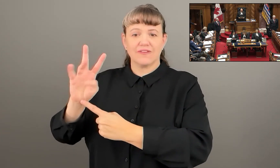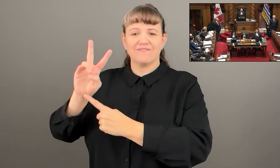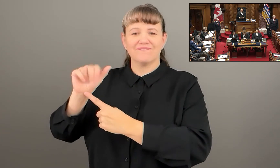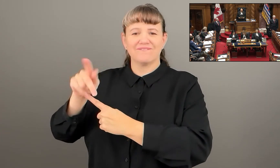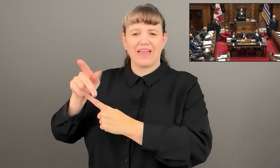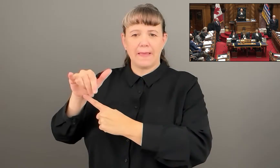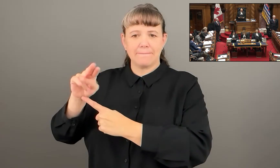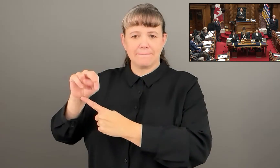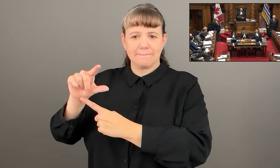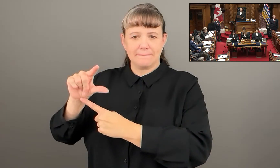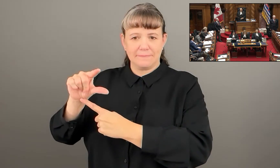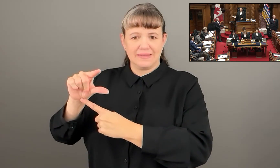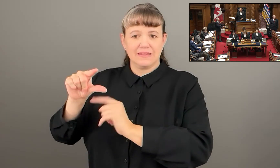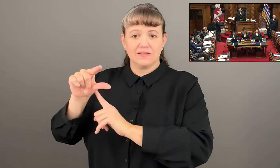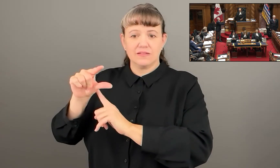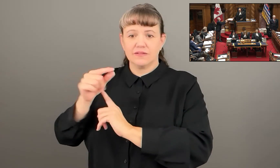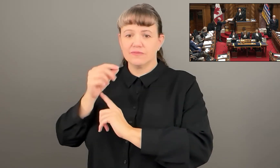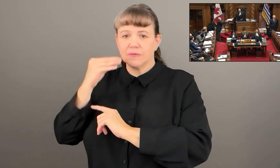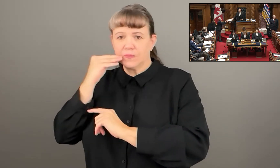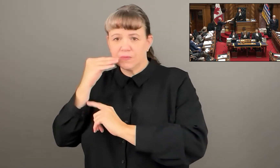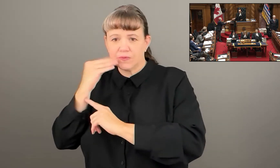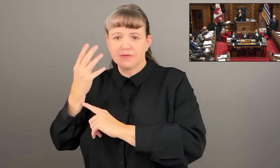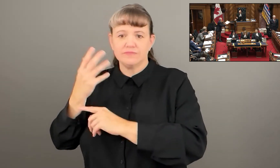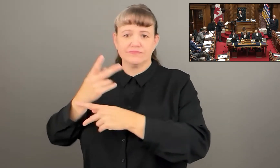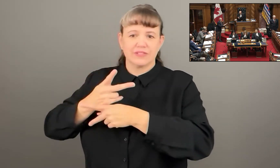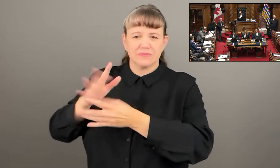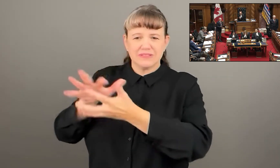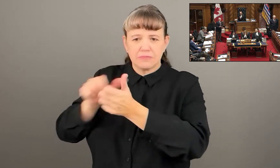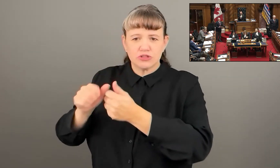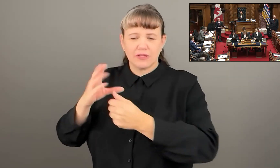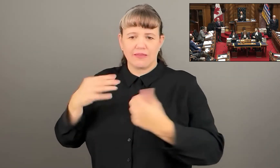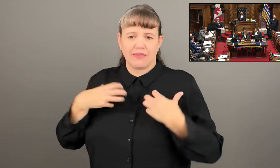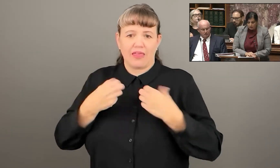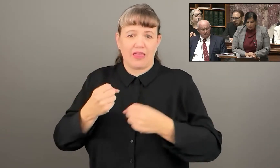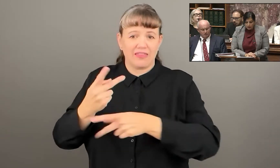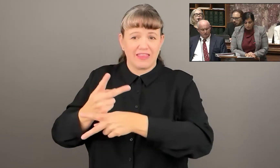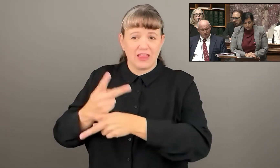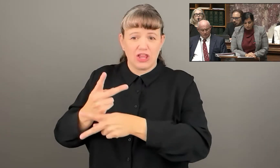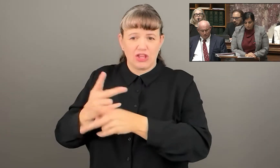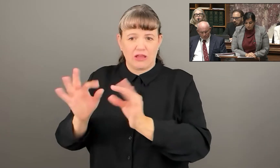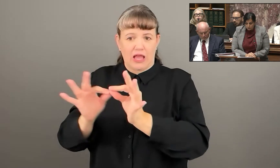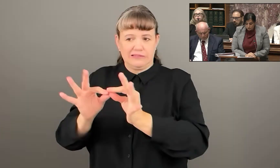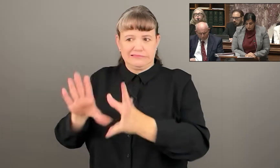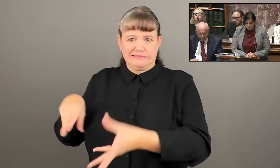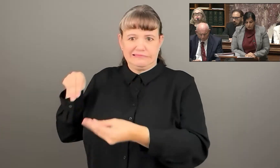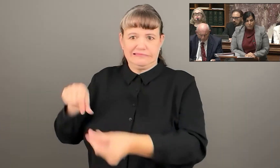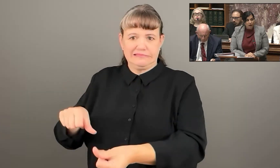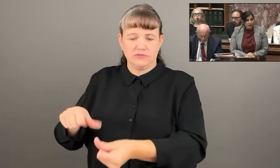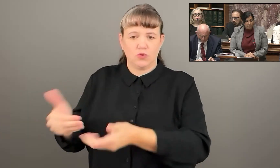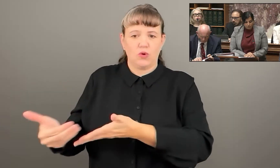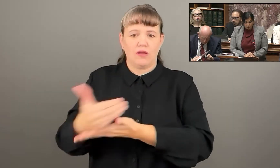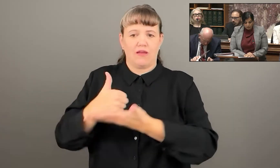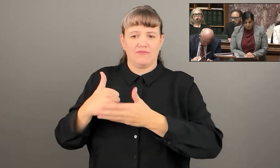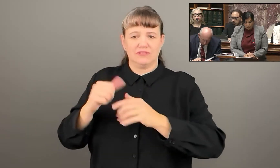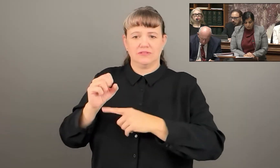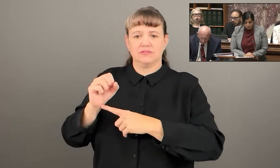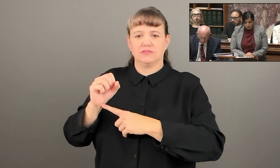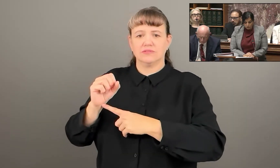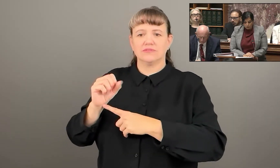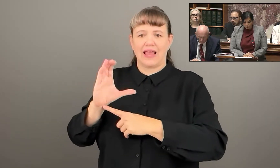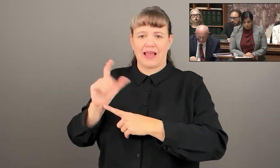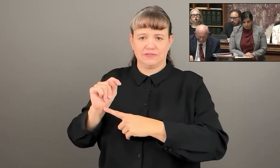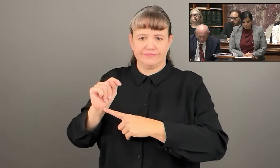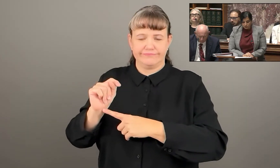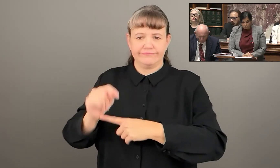Recovery Act, and recommends the same to the Legislative Assembly. Attorney General. I move that the bill be introduced and read a first time now.